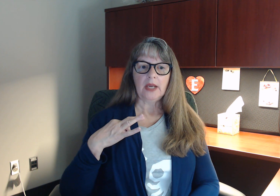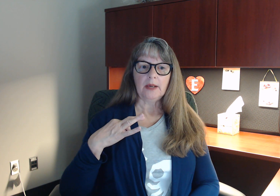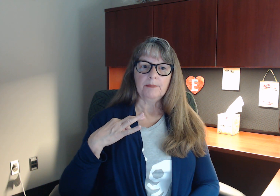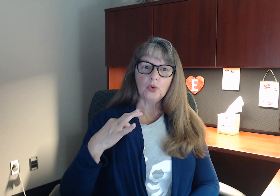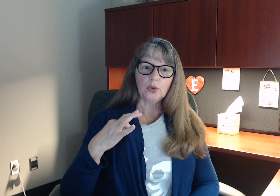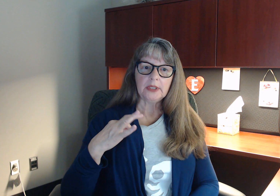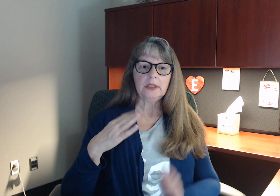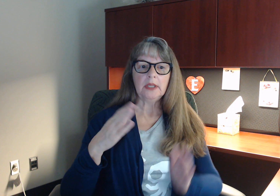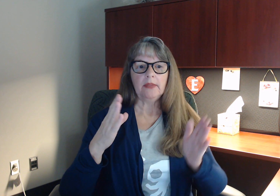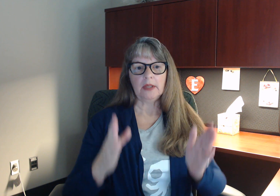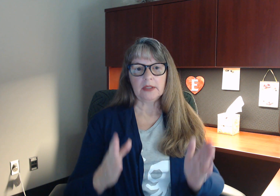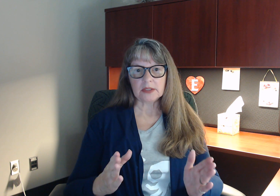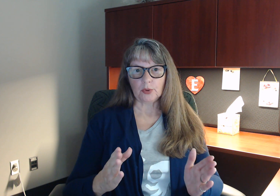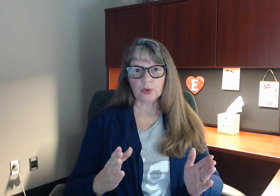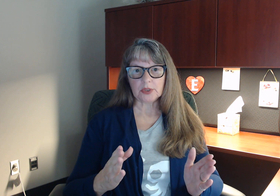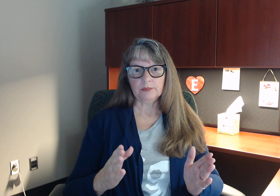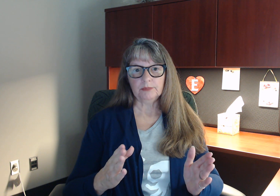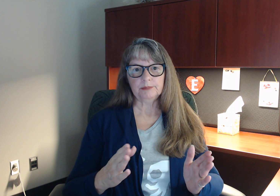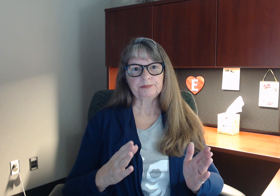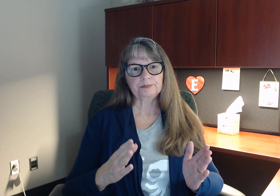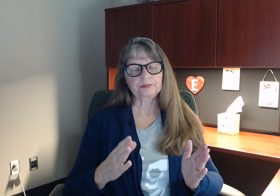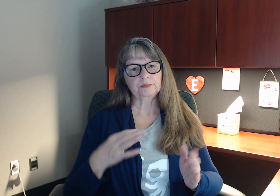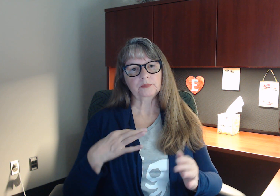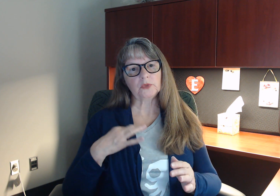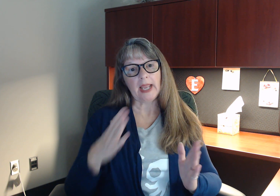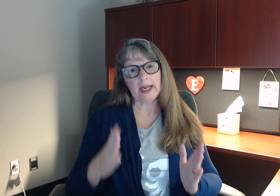of pull it and then it's the person, the candidate.